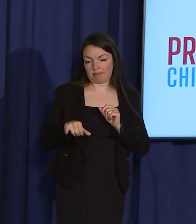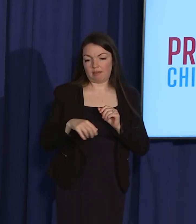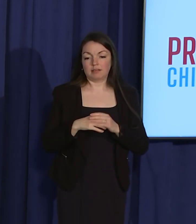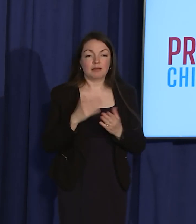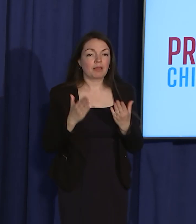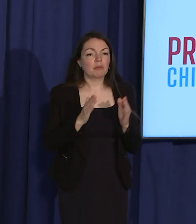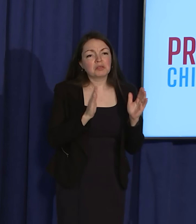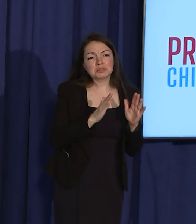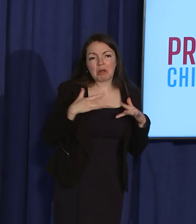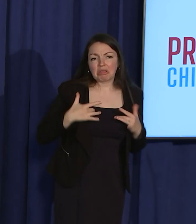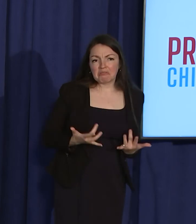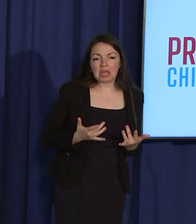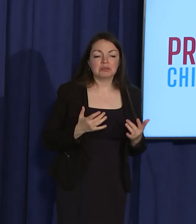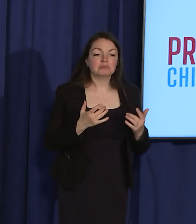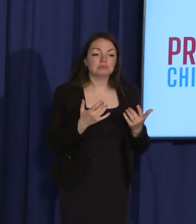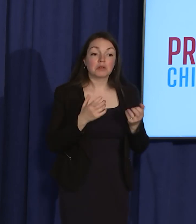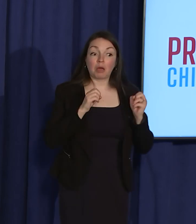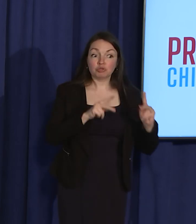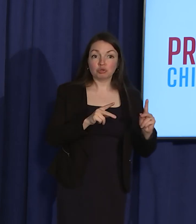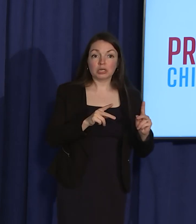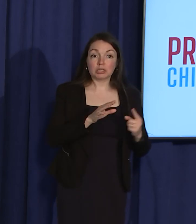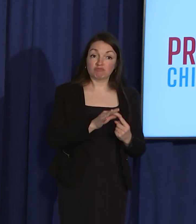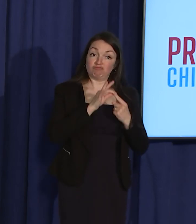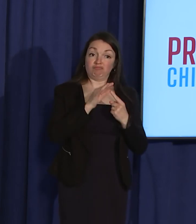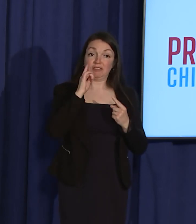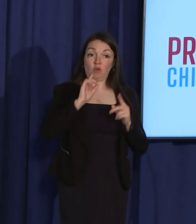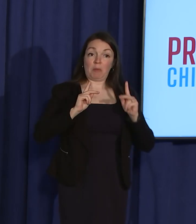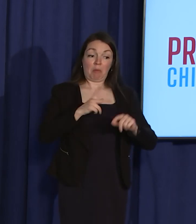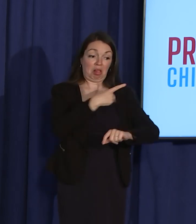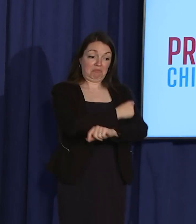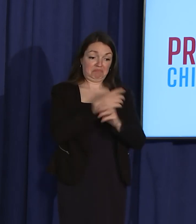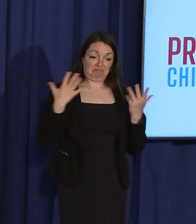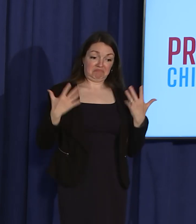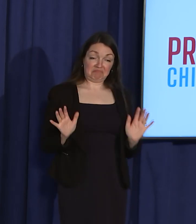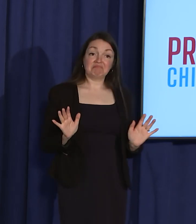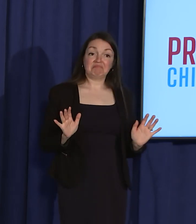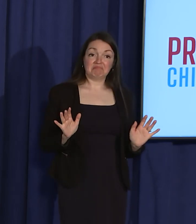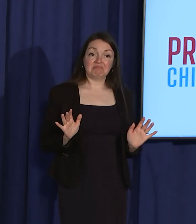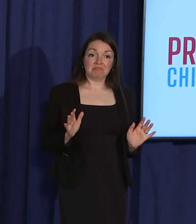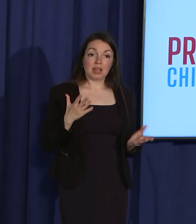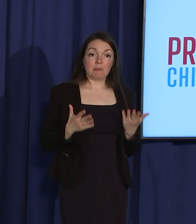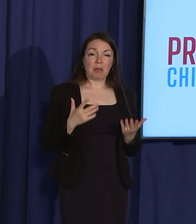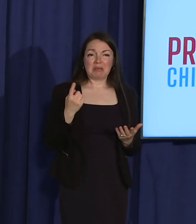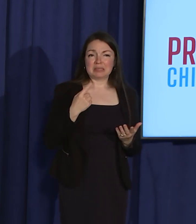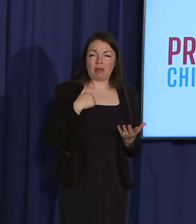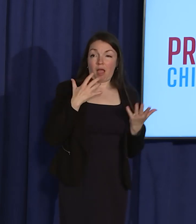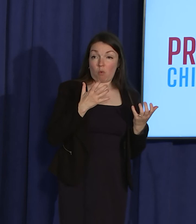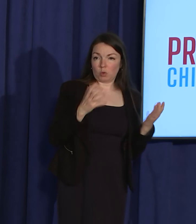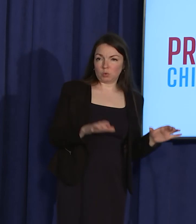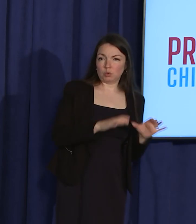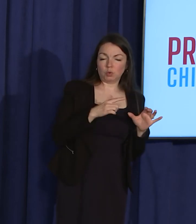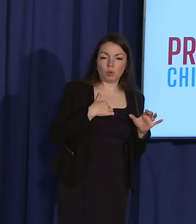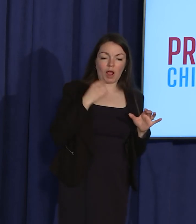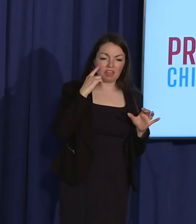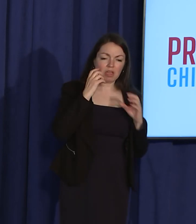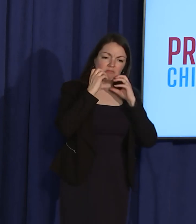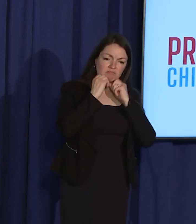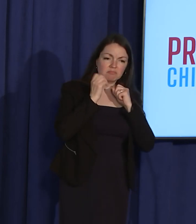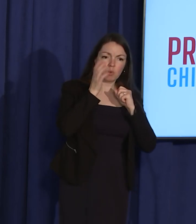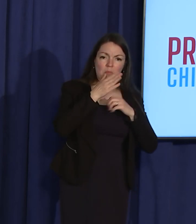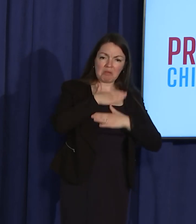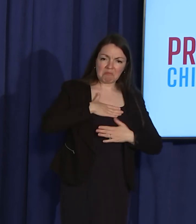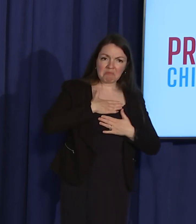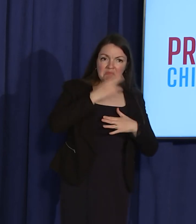might be smaller events, but there are opportunities exactly for this. That there's something that I might want to do that is valuable to me,